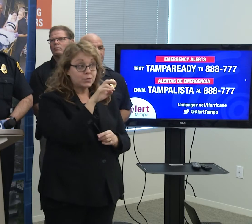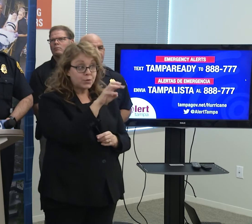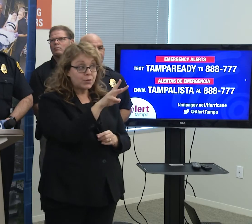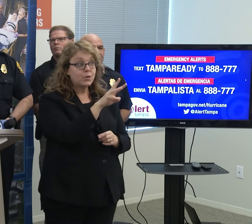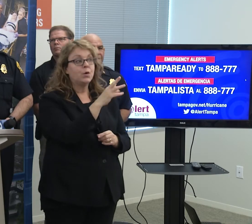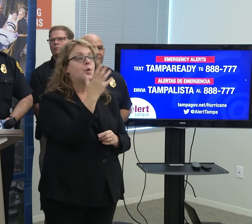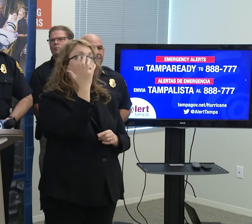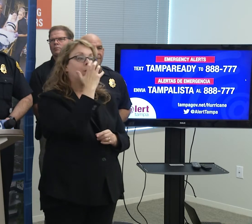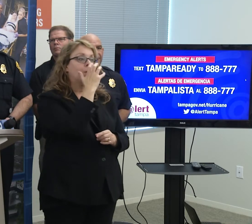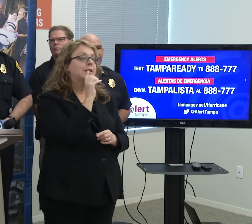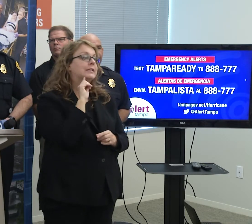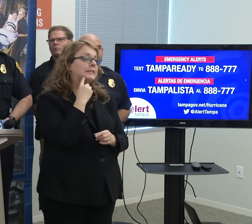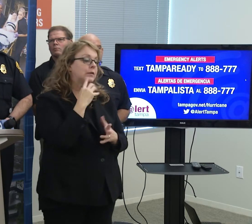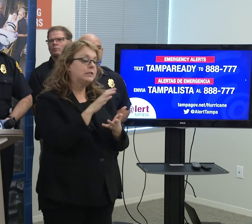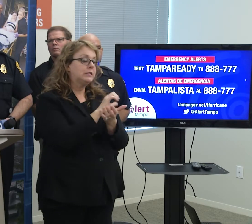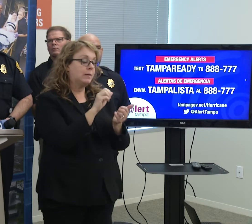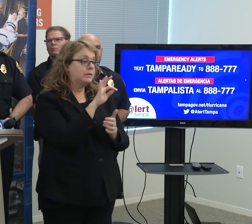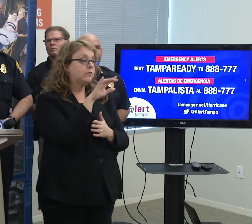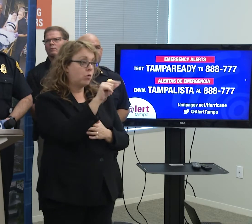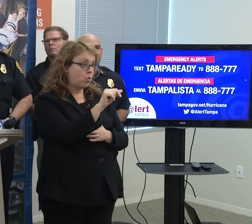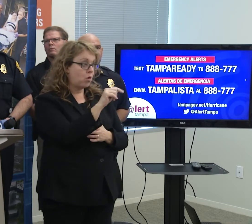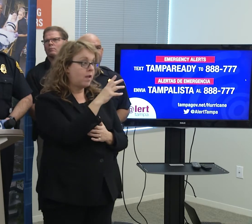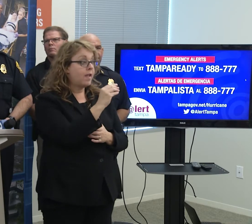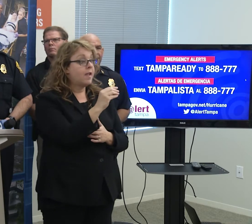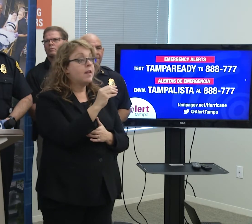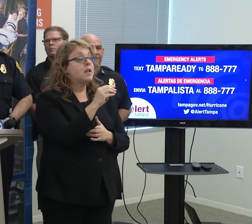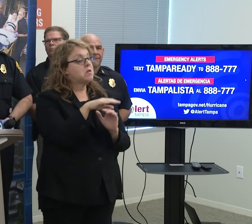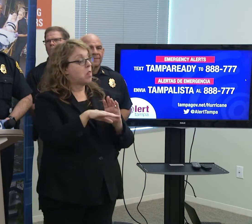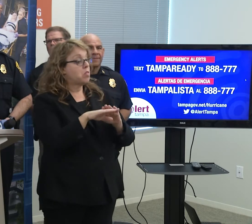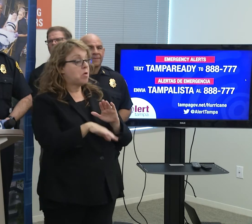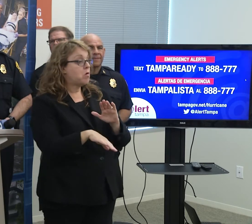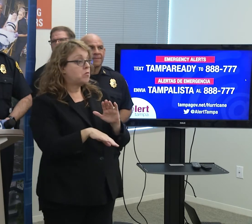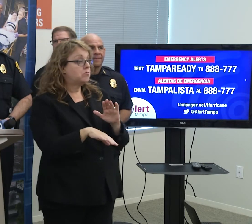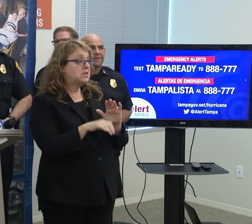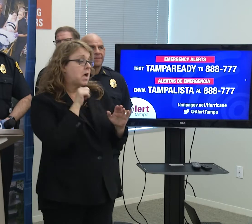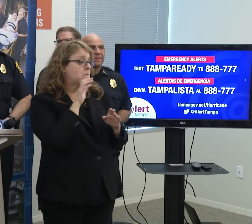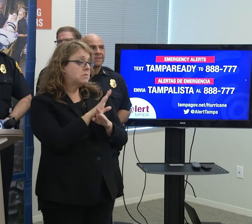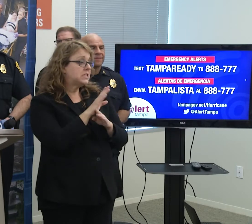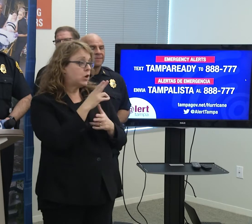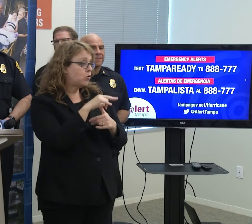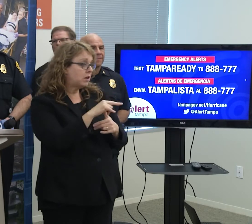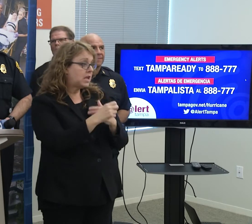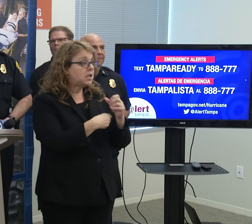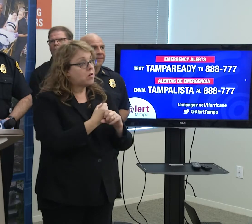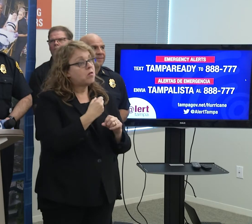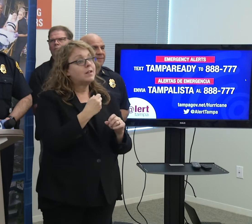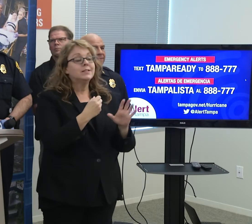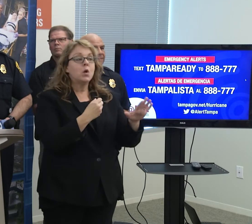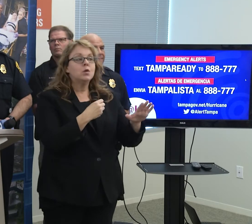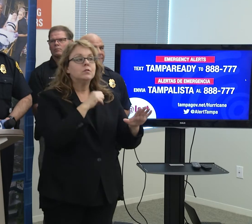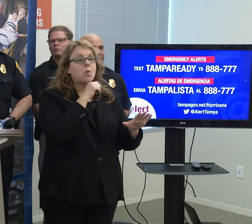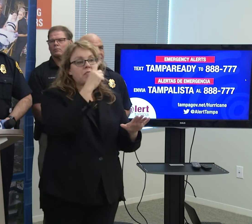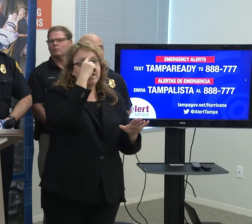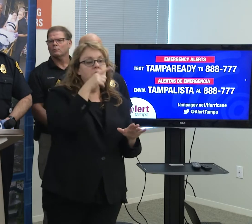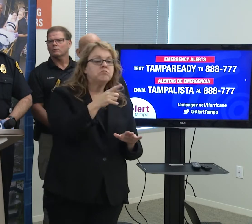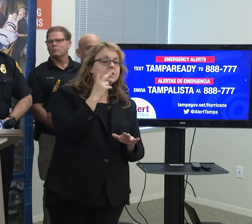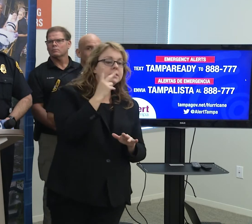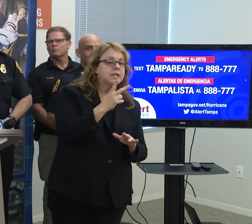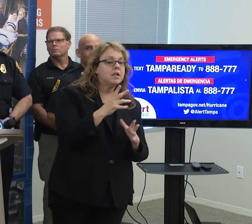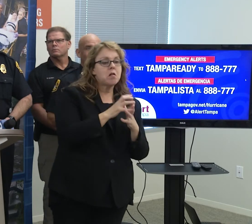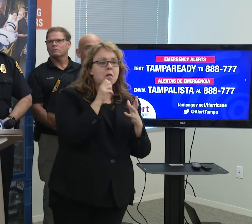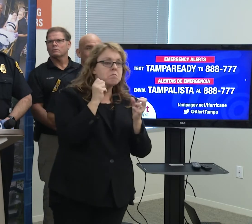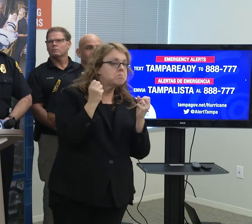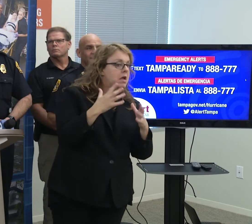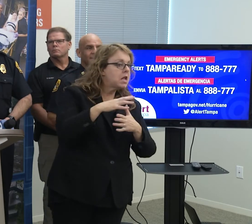Andrew did significant damage in the state of Florida. It was a below normal year. So that's why I always like to emphasize, forget about whether or not we talk